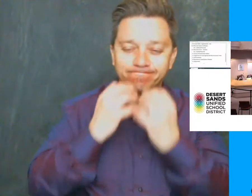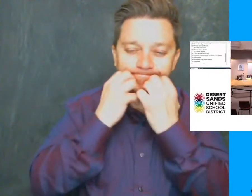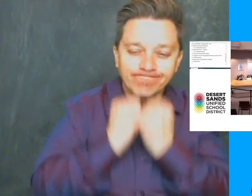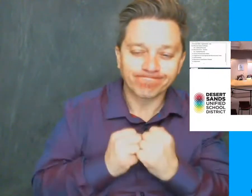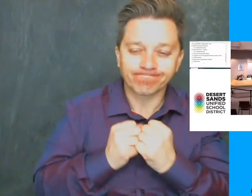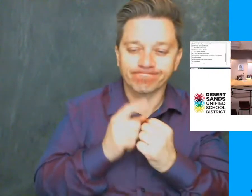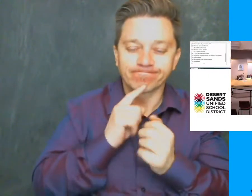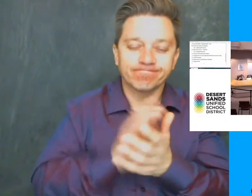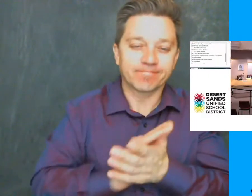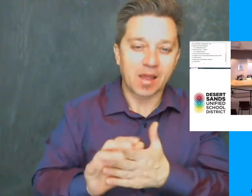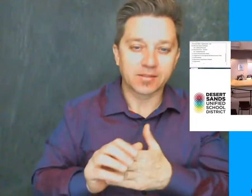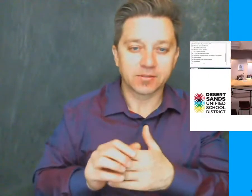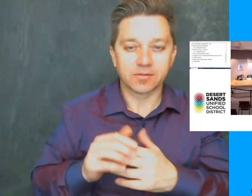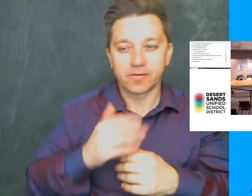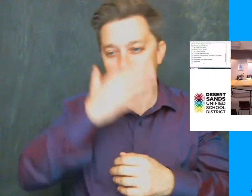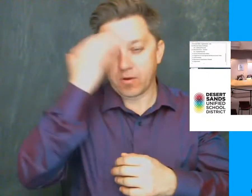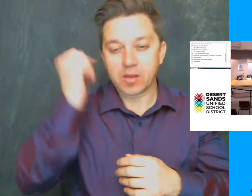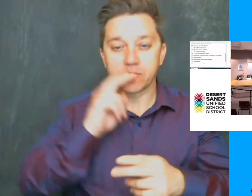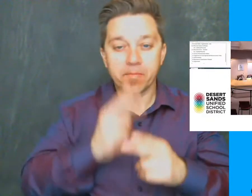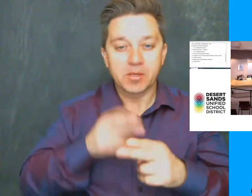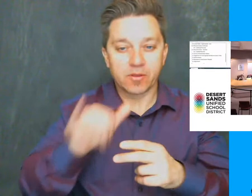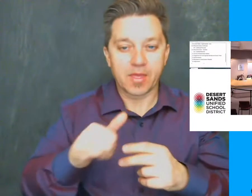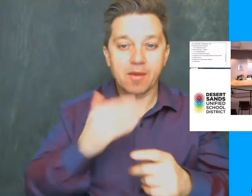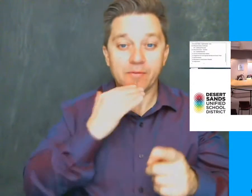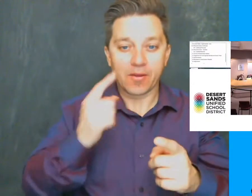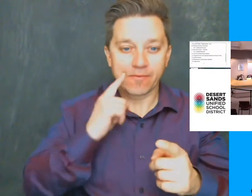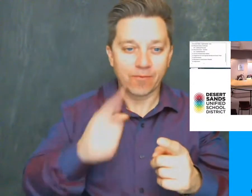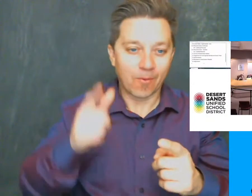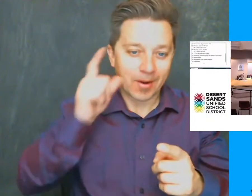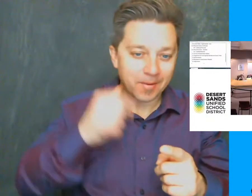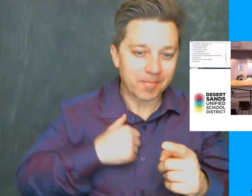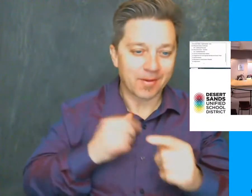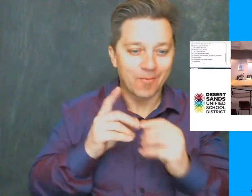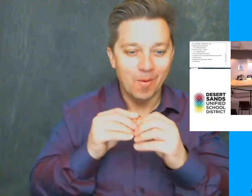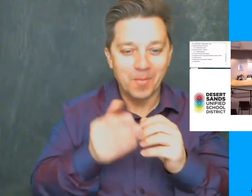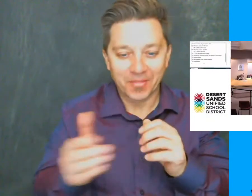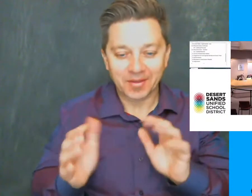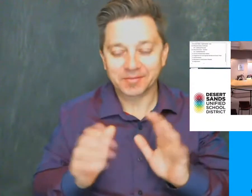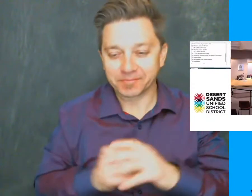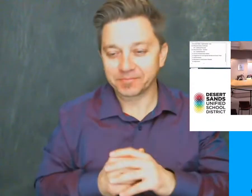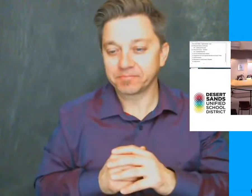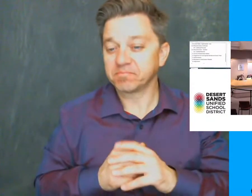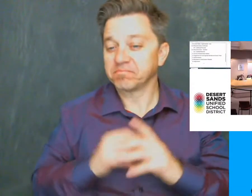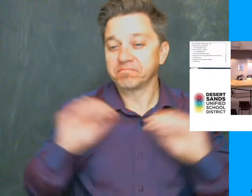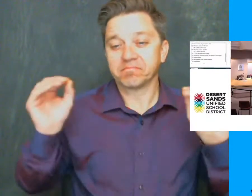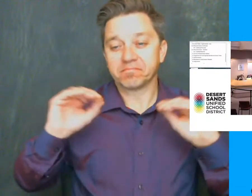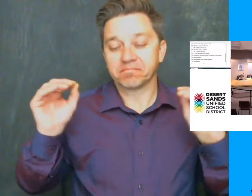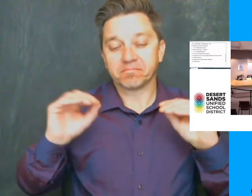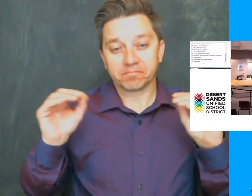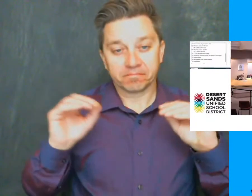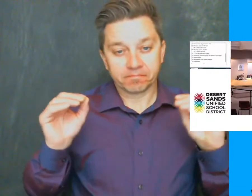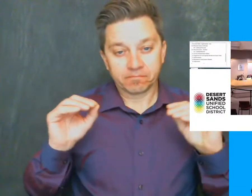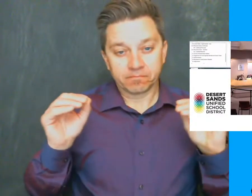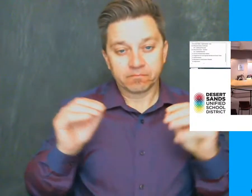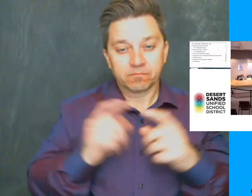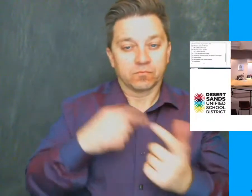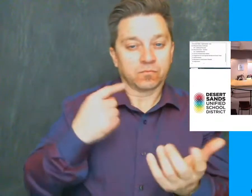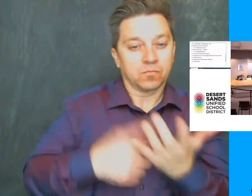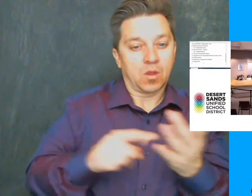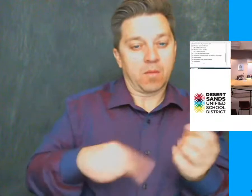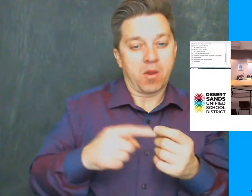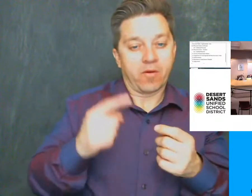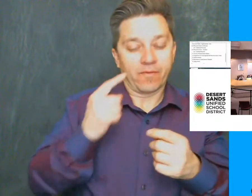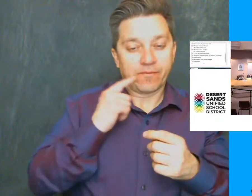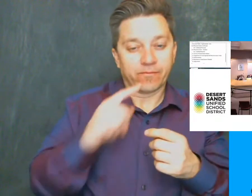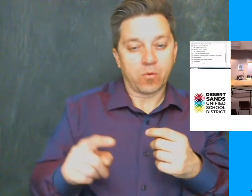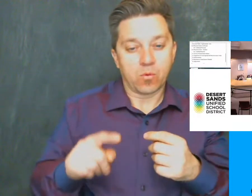I forgot to mention that, so thank you for indulging me one more thing. So, but I have nothing to talk about for, you know,